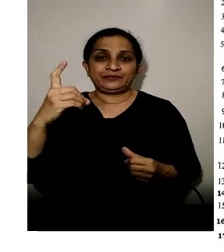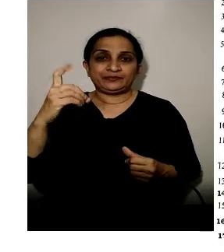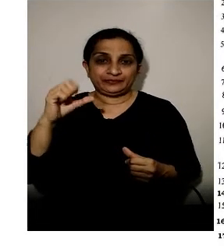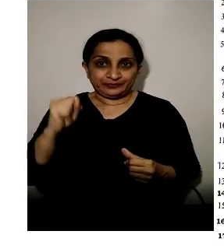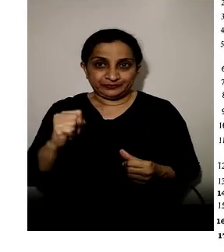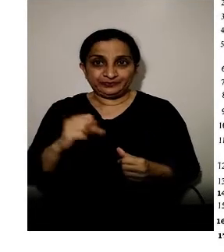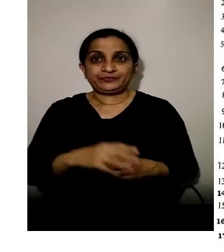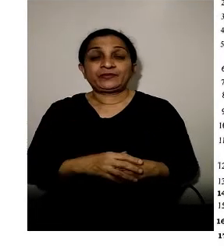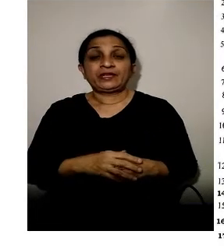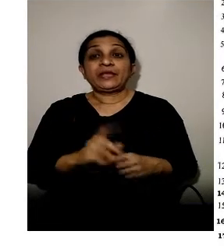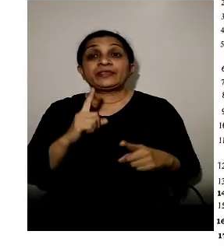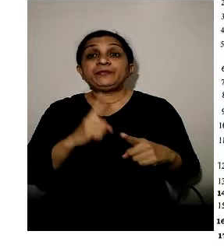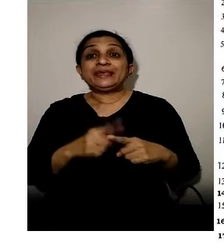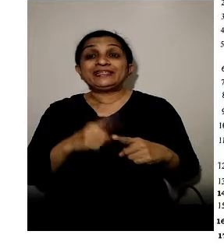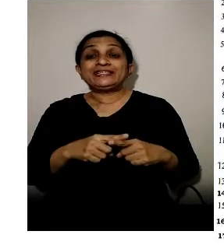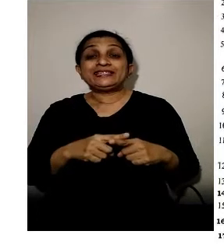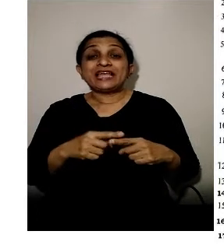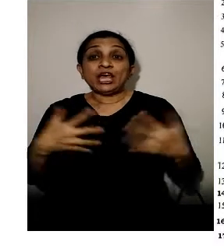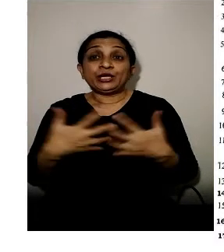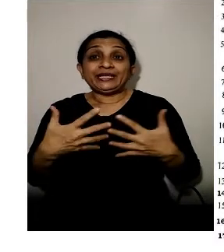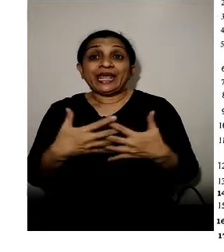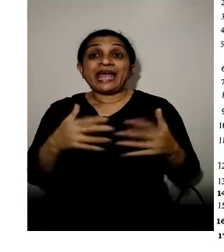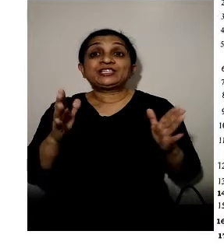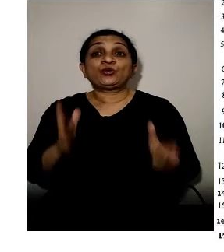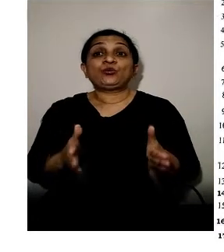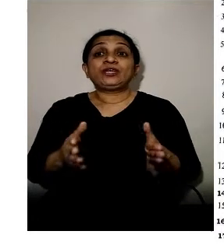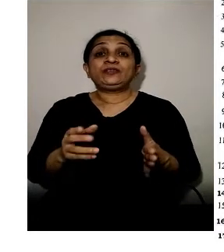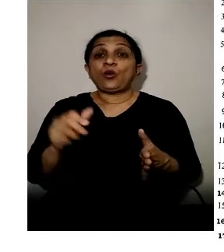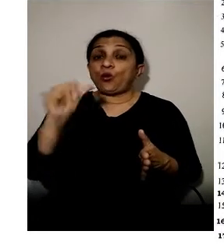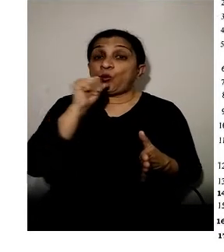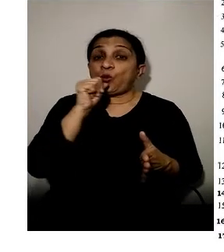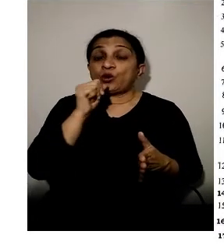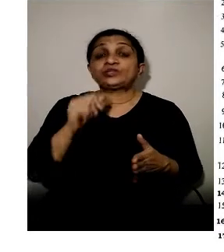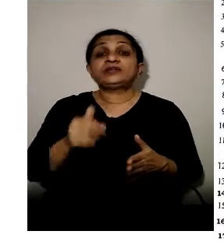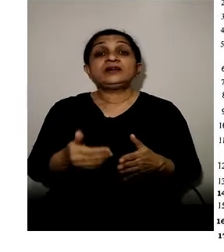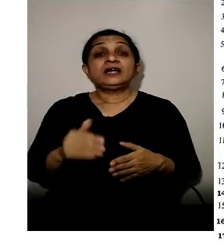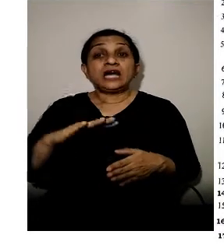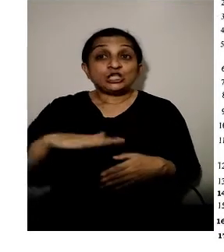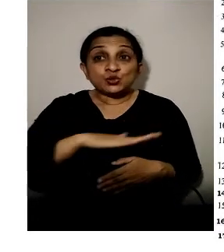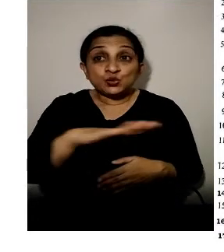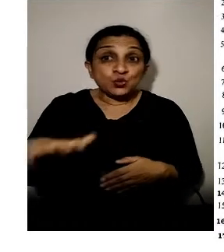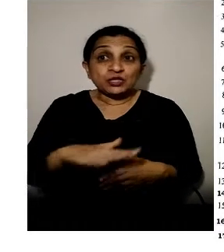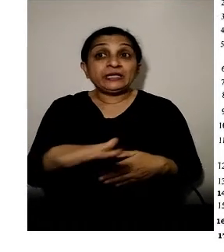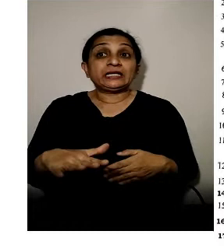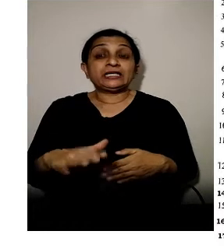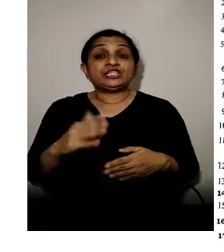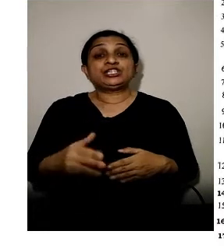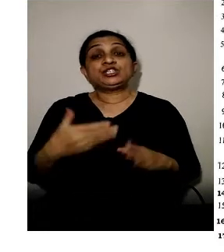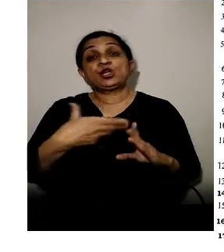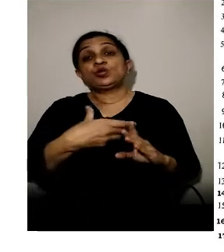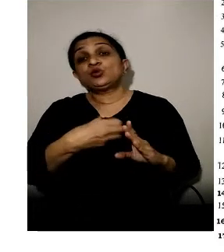then metals react with water and the suitable